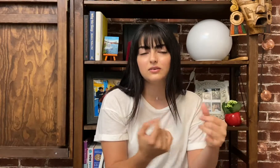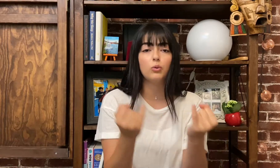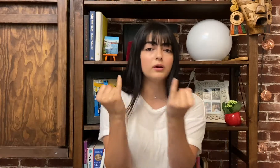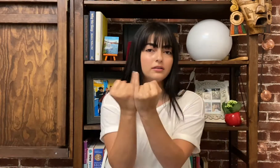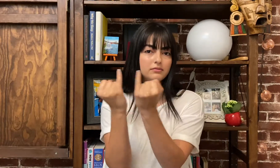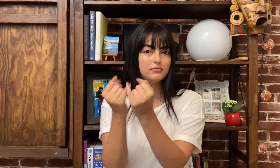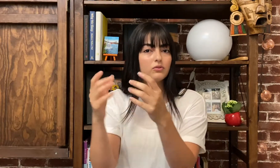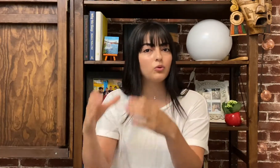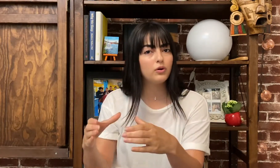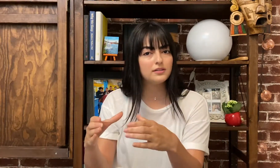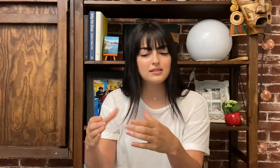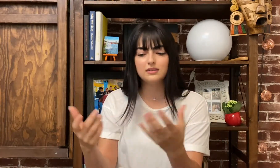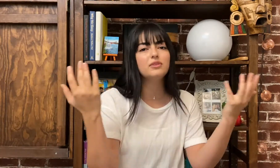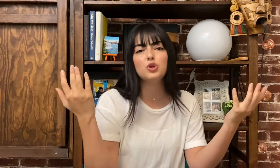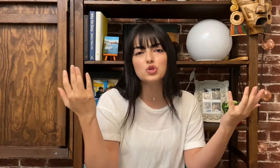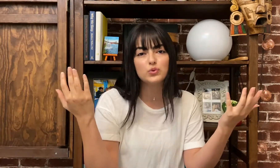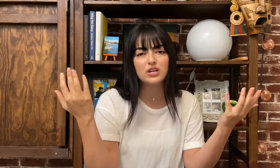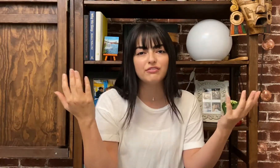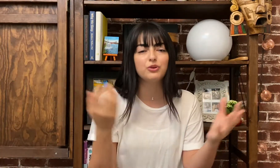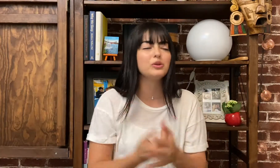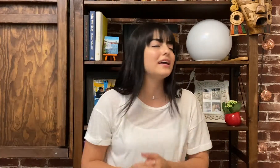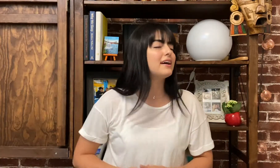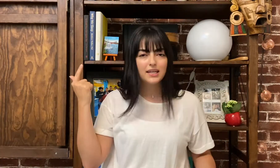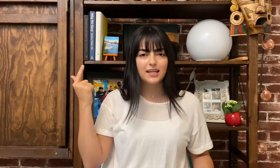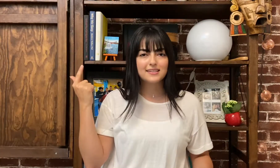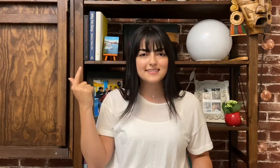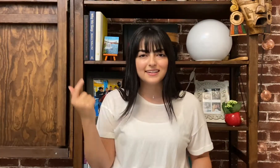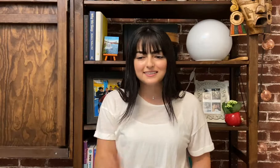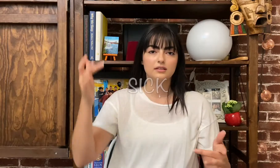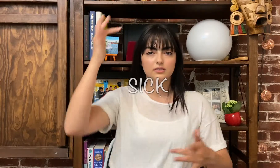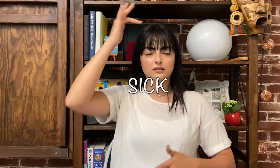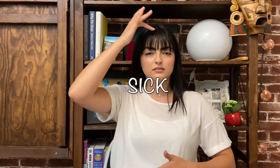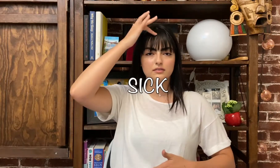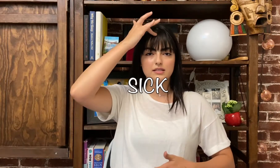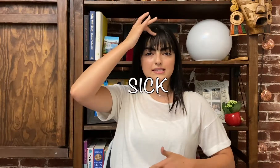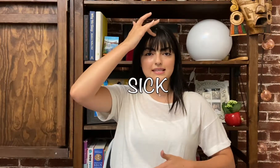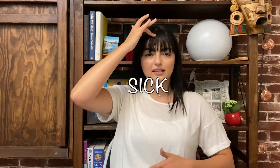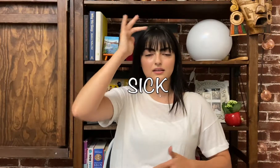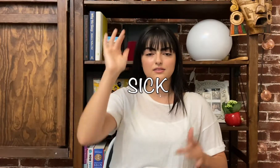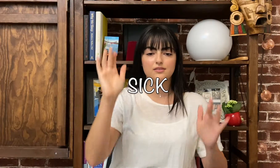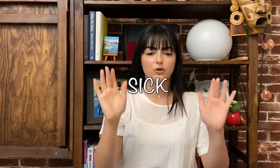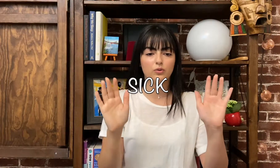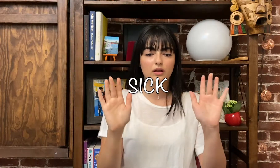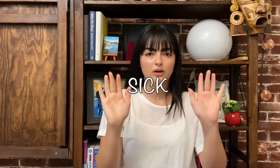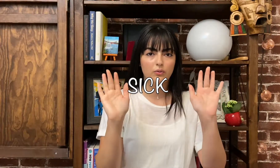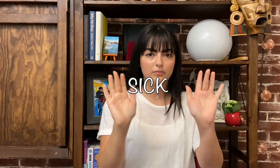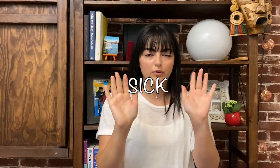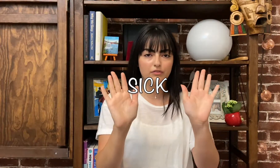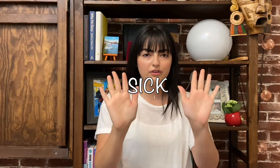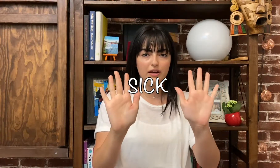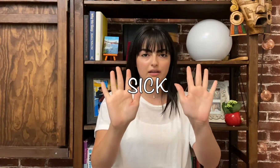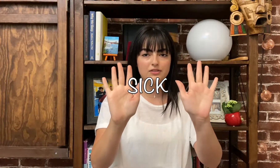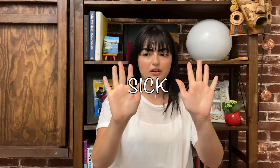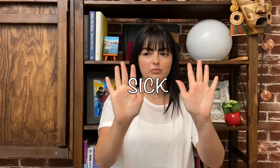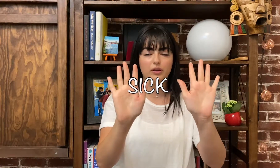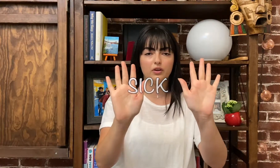or quarantine. Use whichever you like. Next sign, sick. So with both of your hands, you're gonna bring your